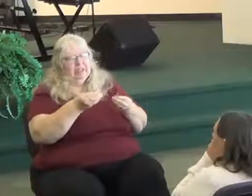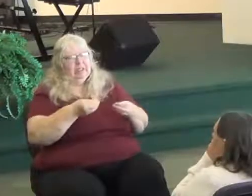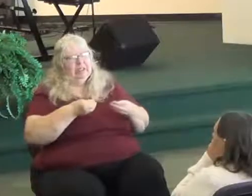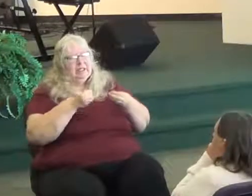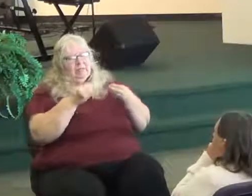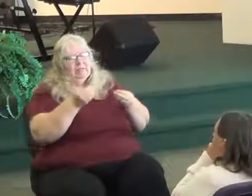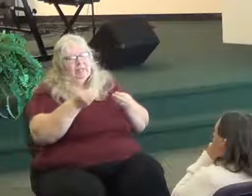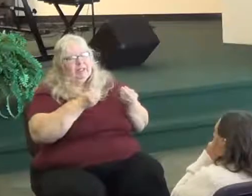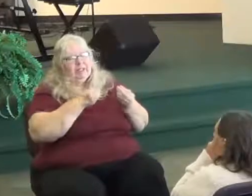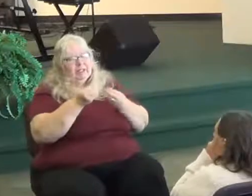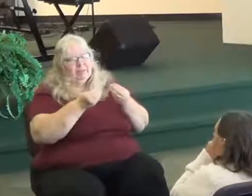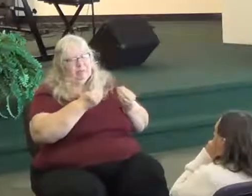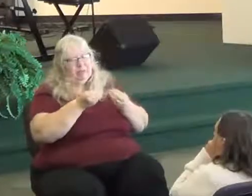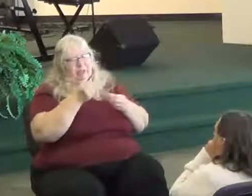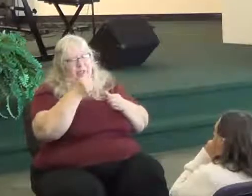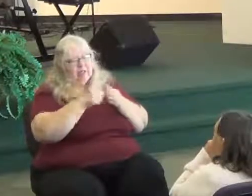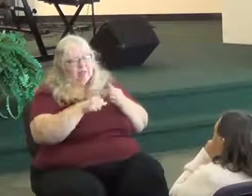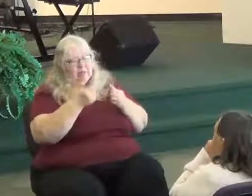have a ministry.